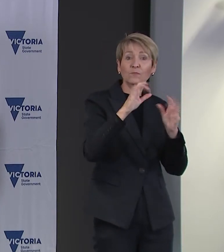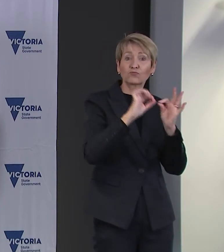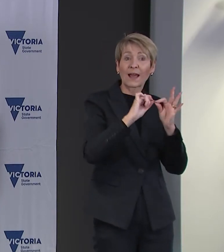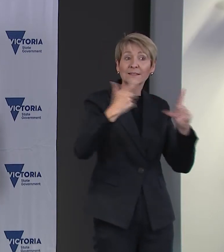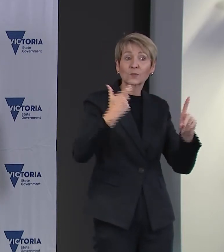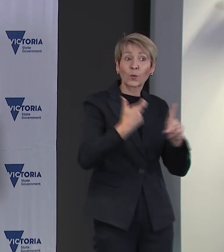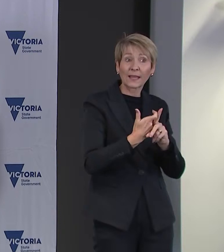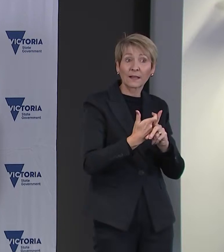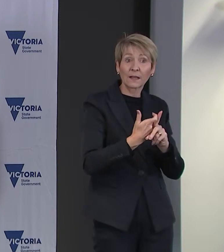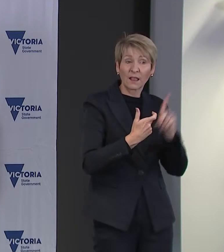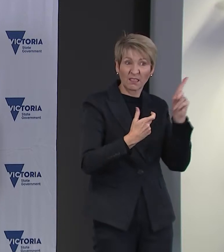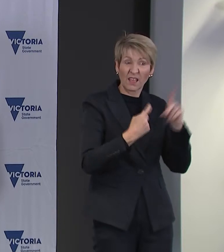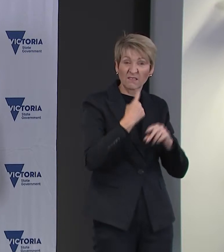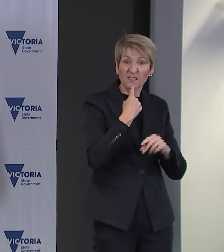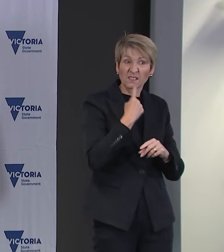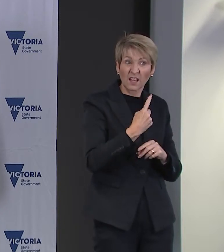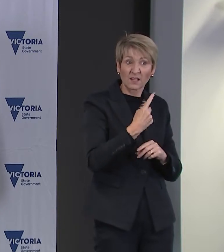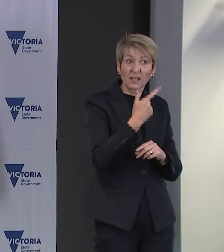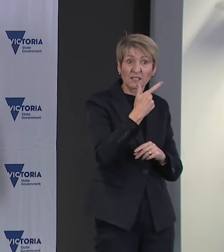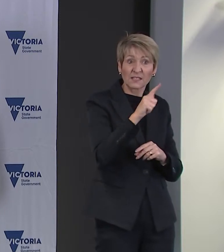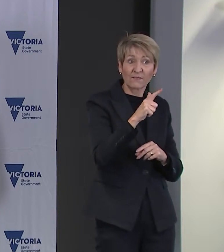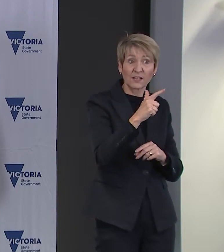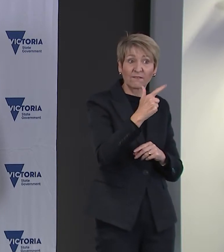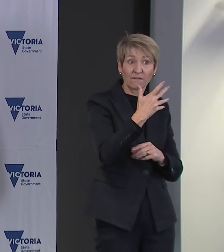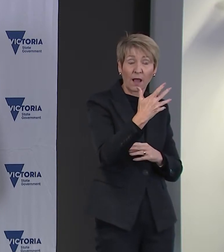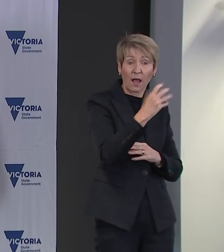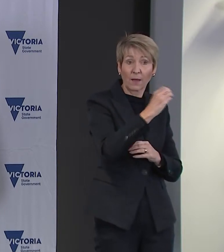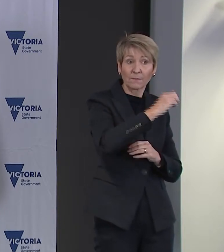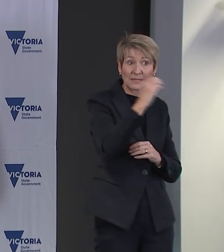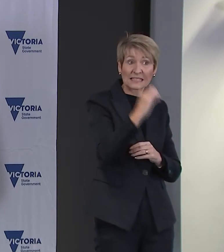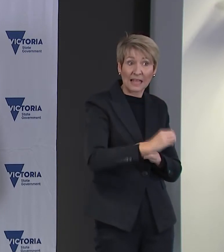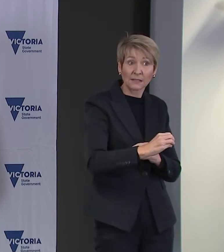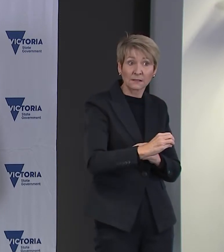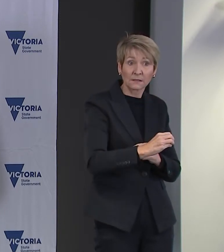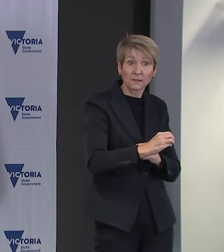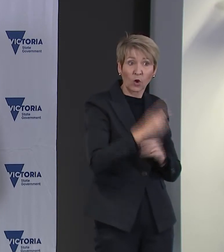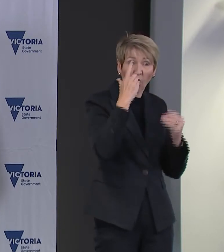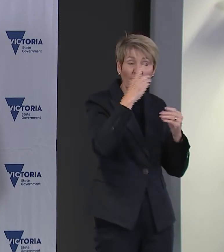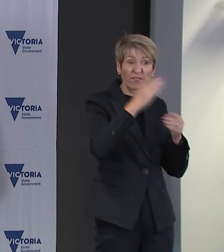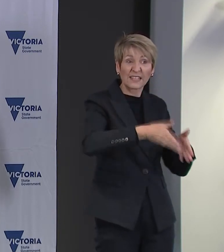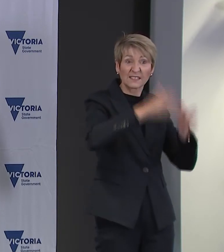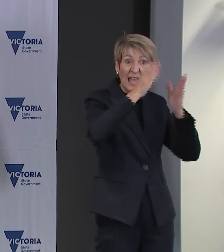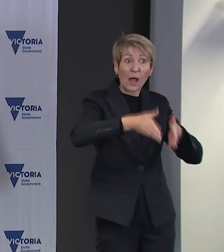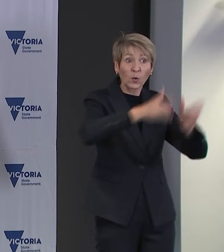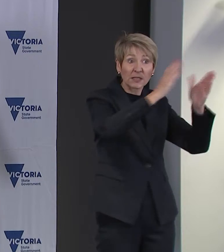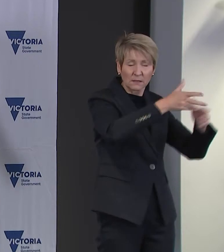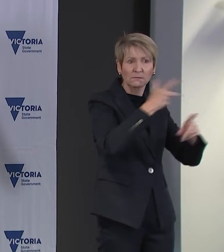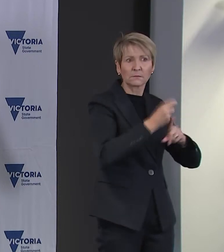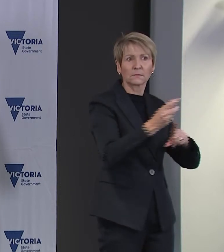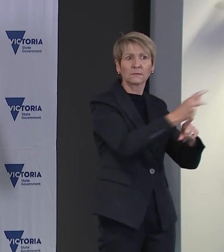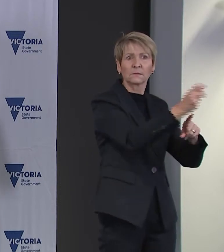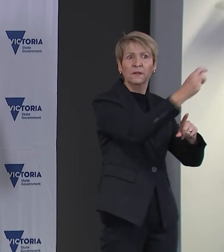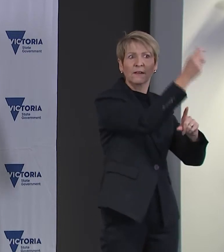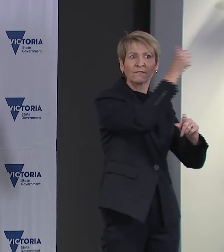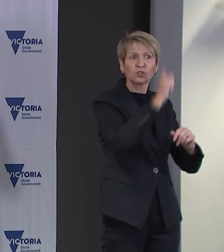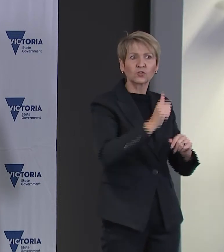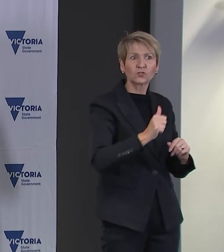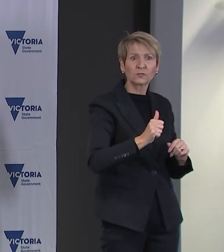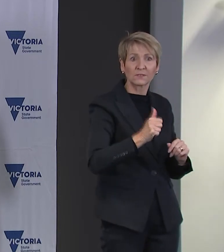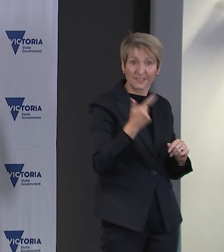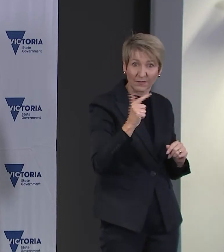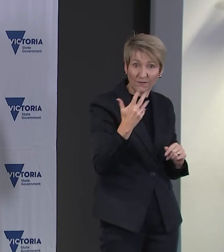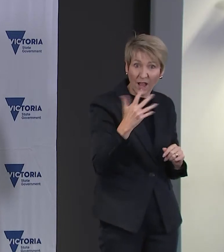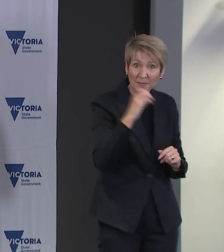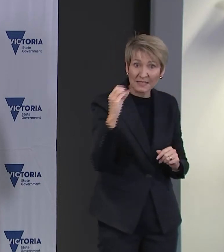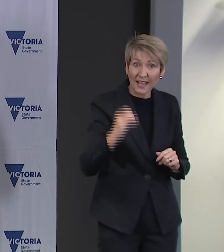75% of some of those towers in their communities vaccinated. And I think that's an extraordinary result